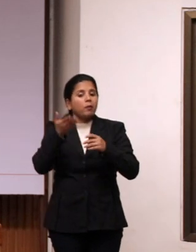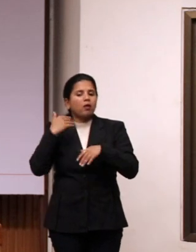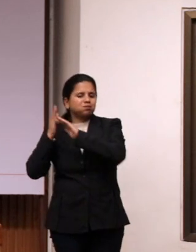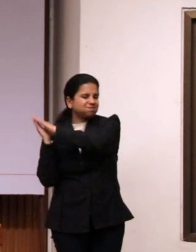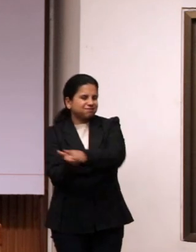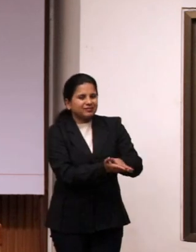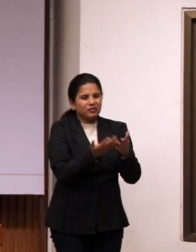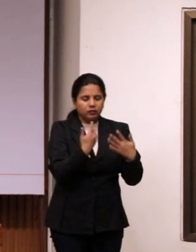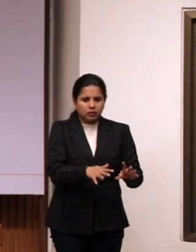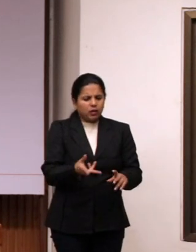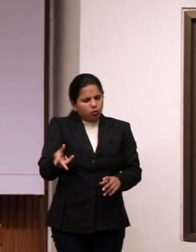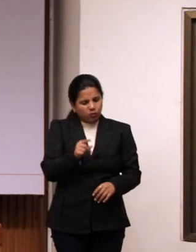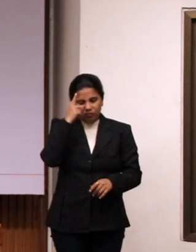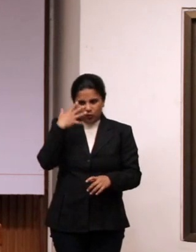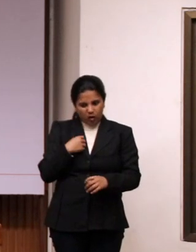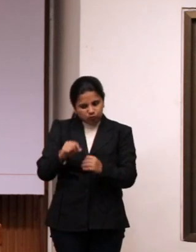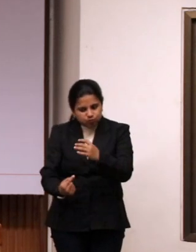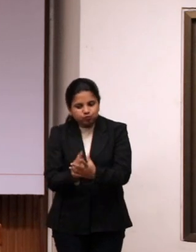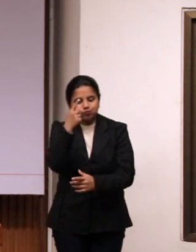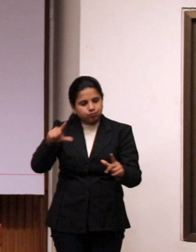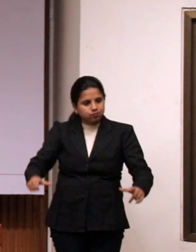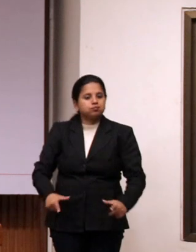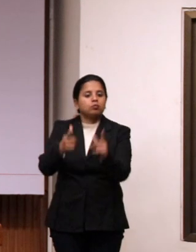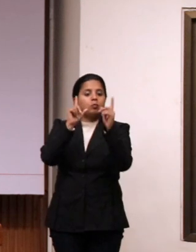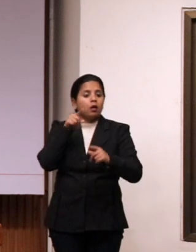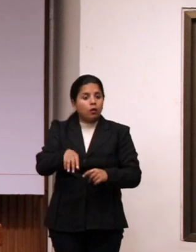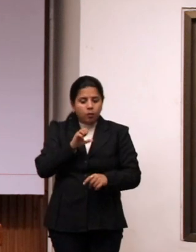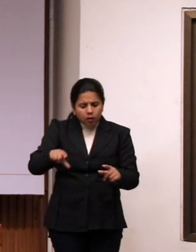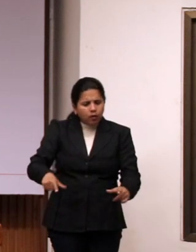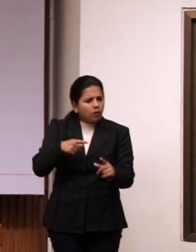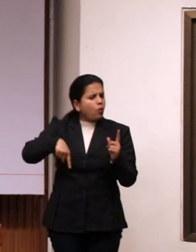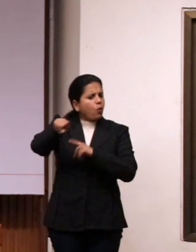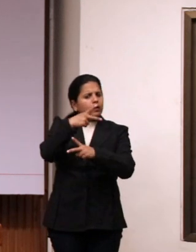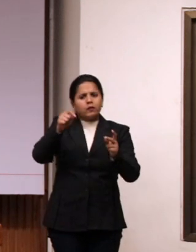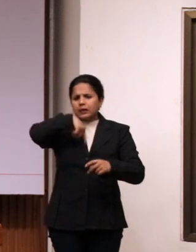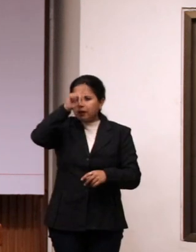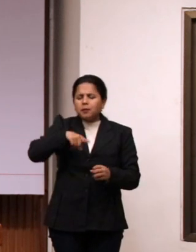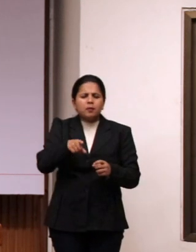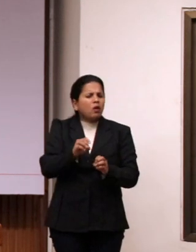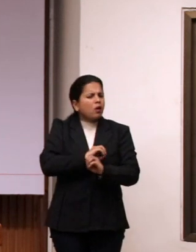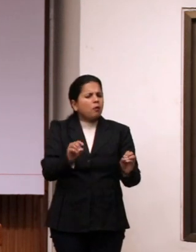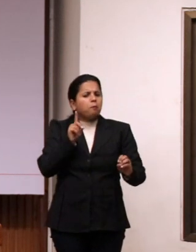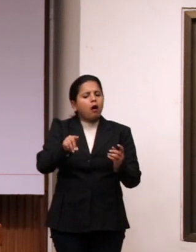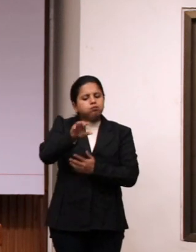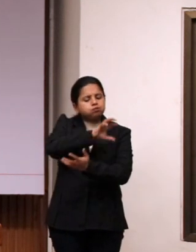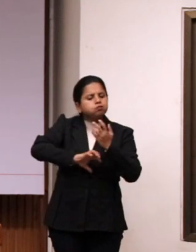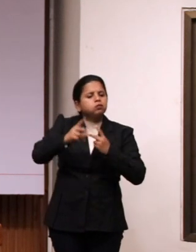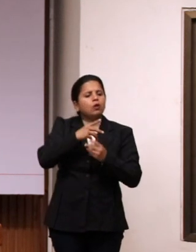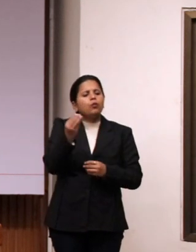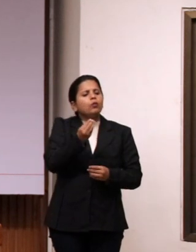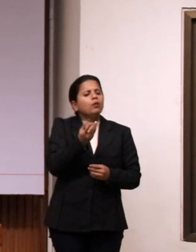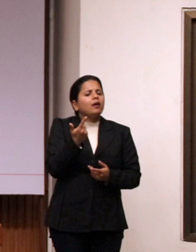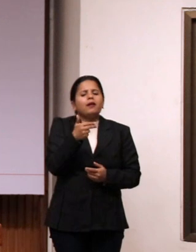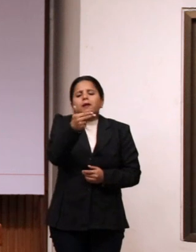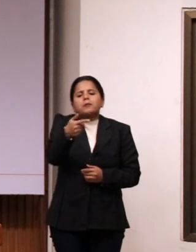degraded, you start plantation. But these plantations I have seen across the country are nothing but amalgamation of few, what do